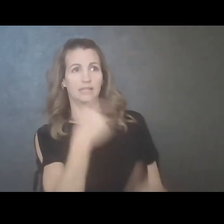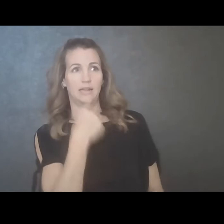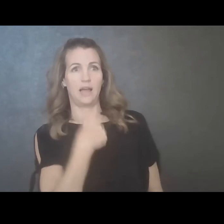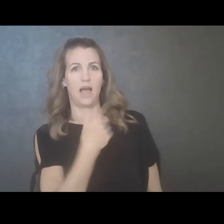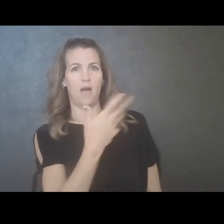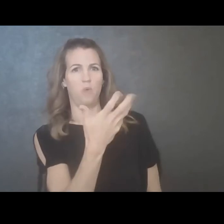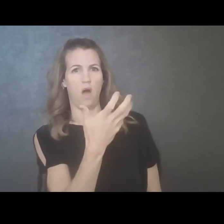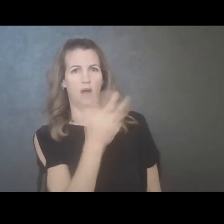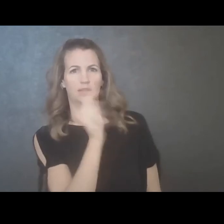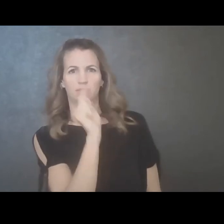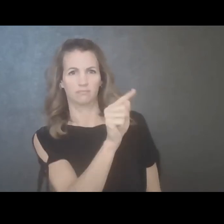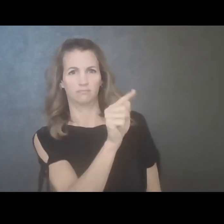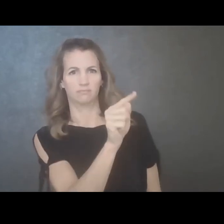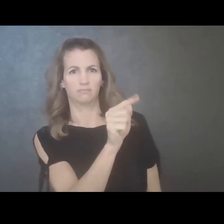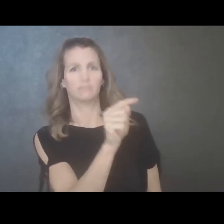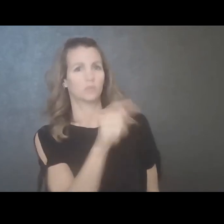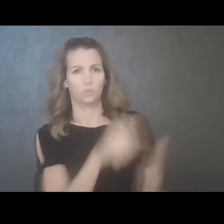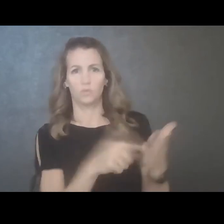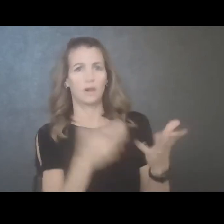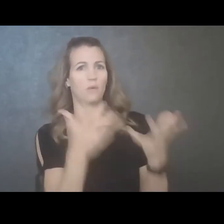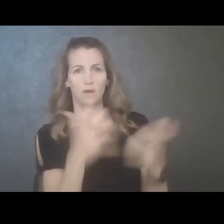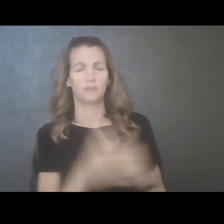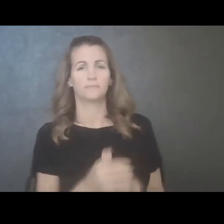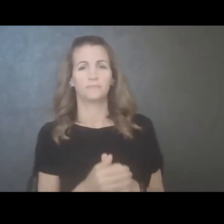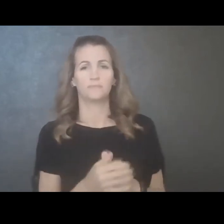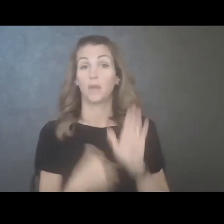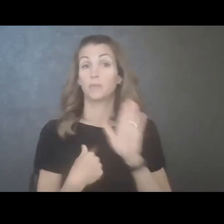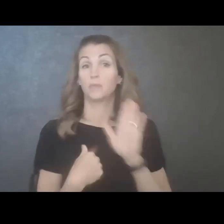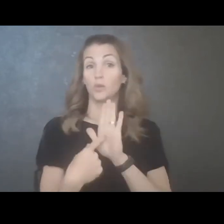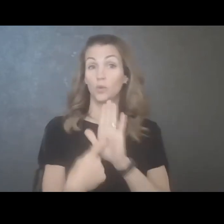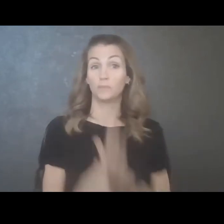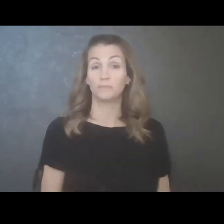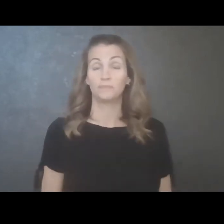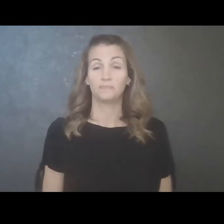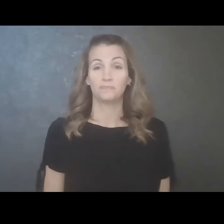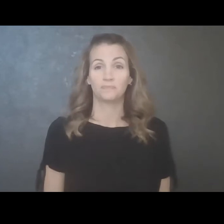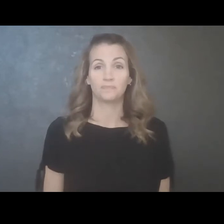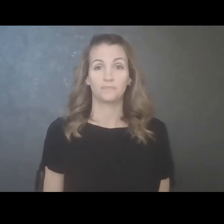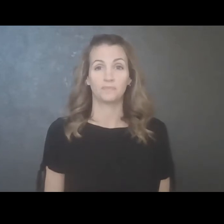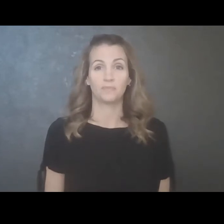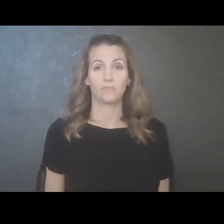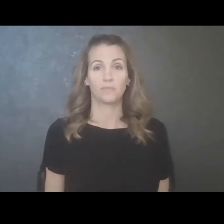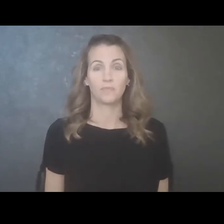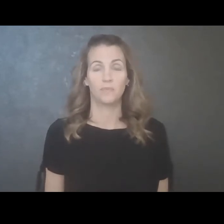the prize that I want. And I'm going to show you what that is. That is